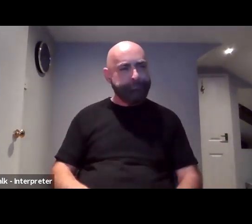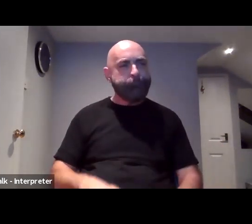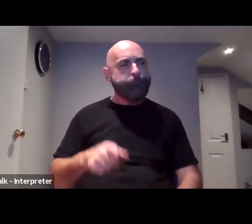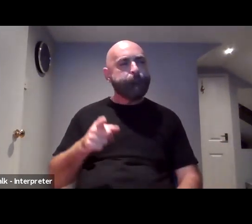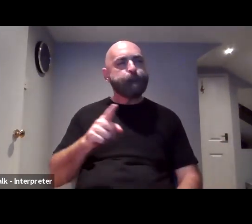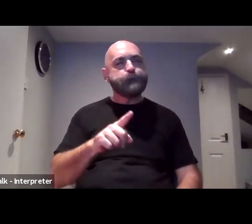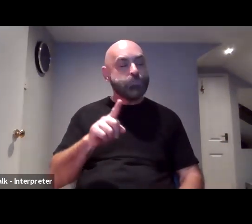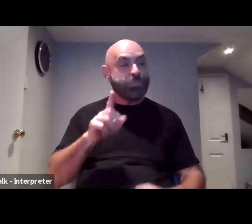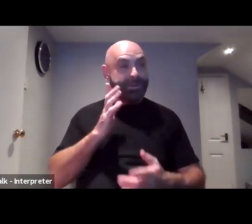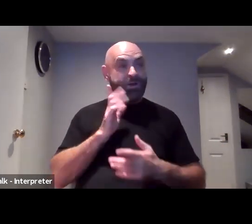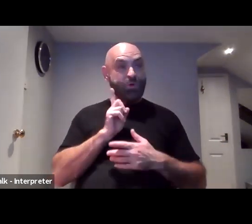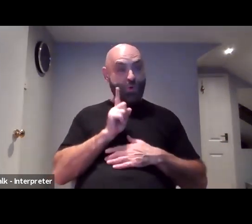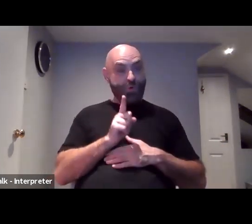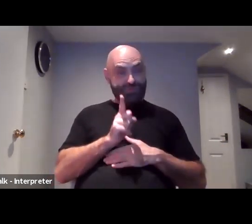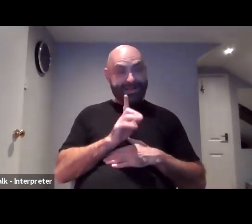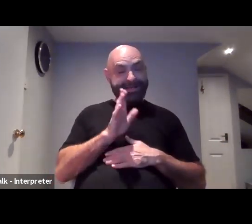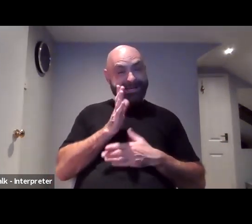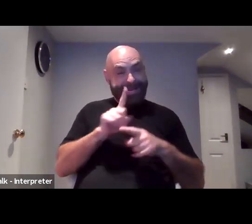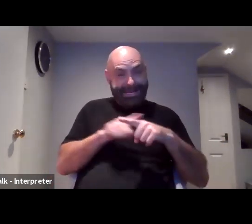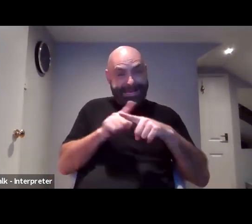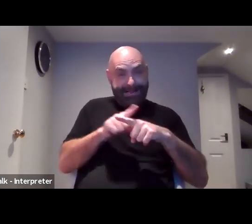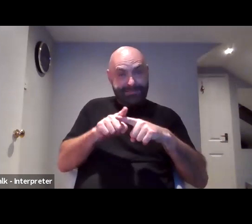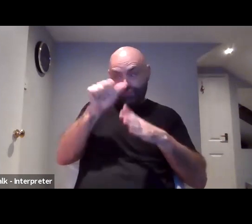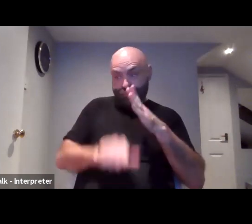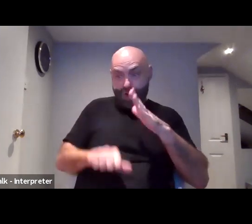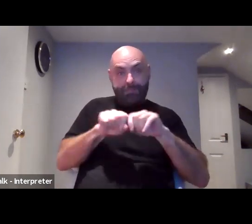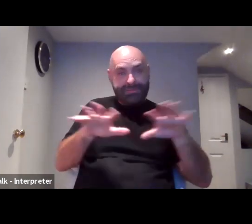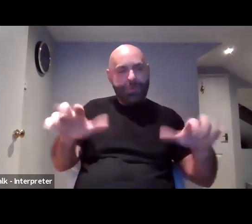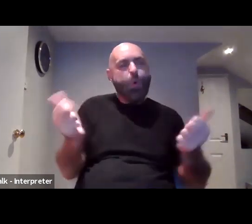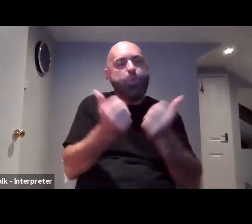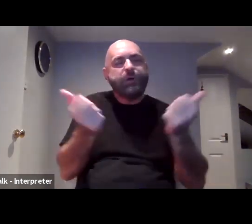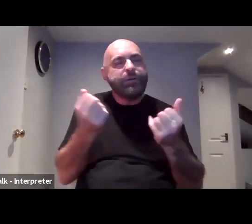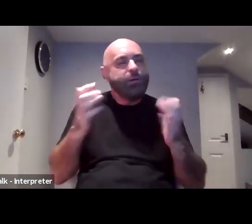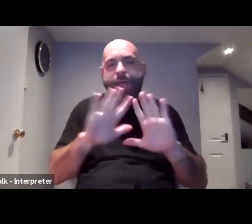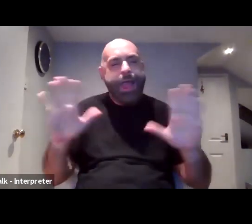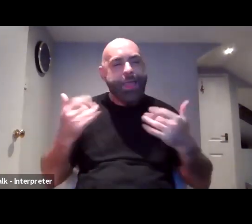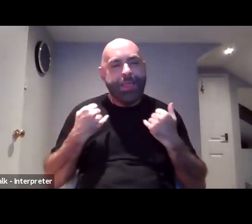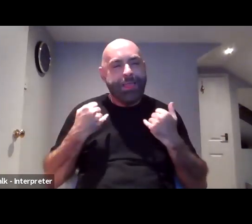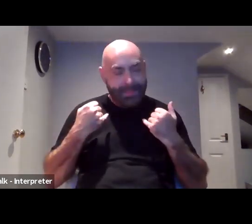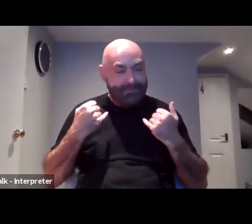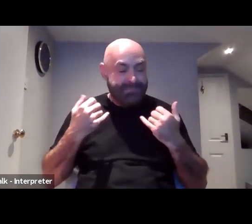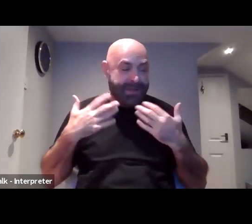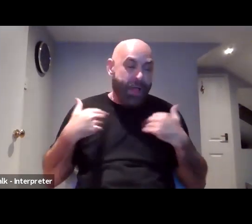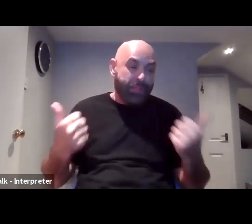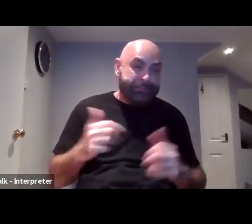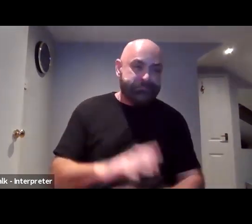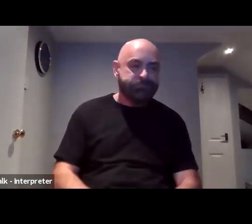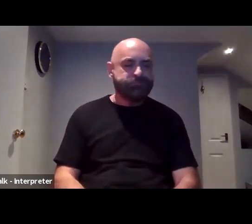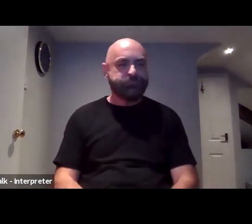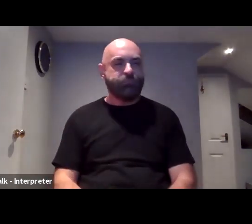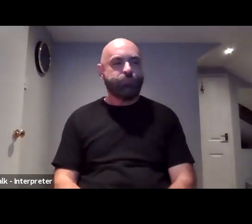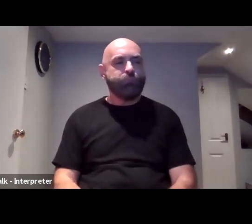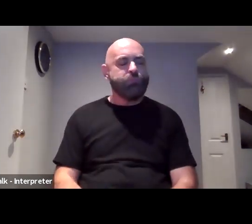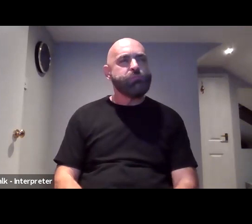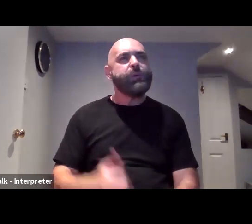And England was unhealthy coming into the pandemic. I called